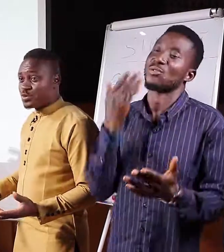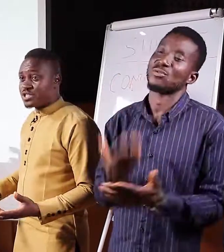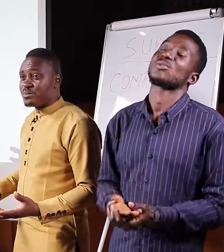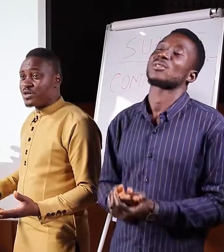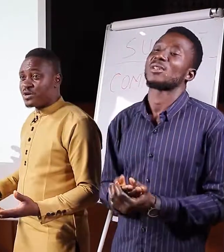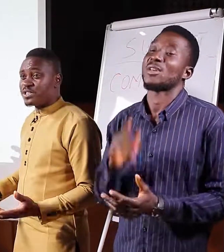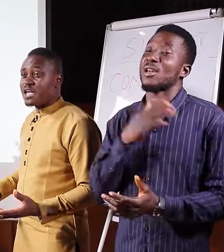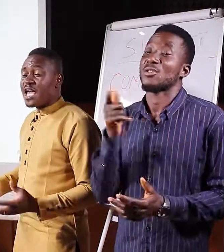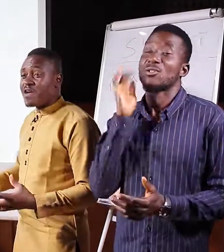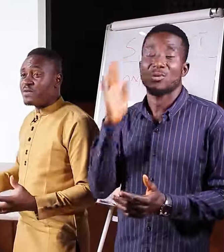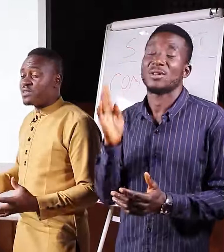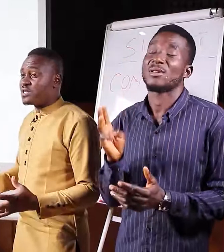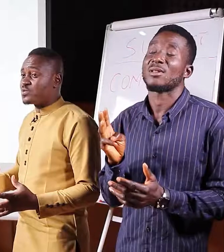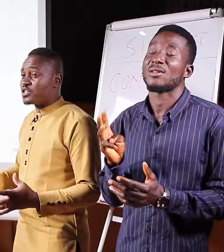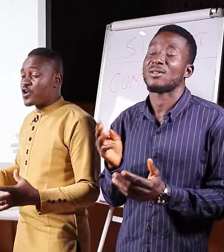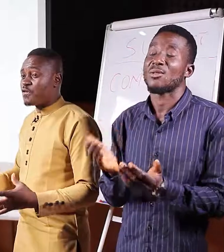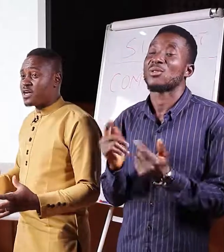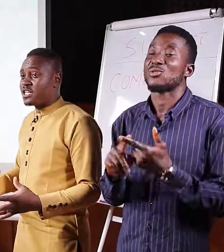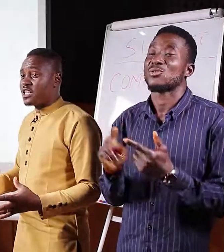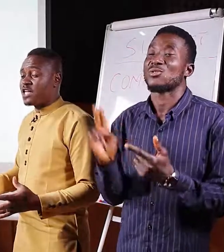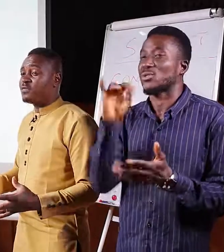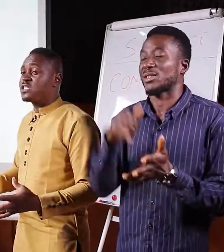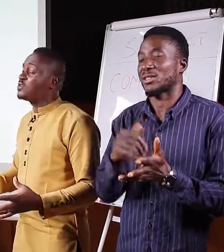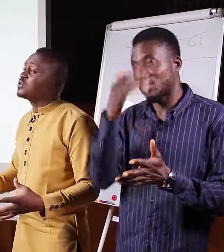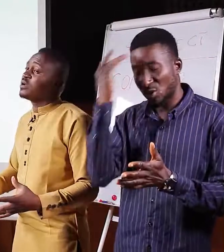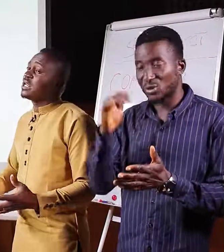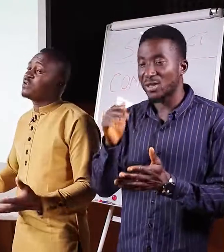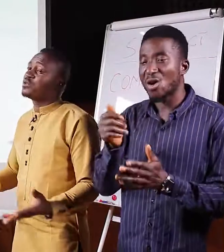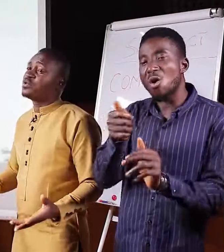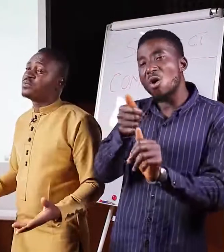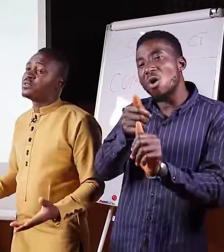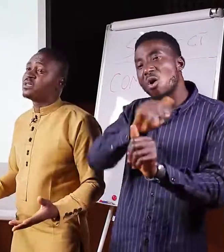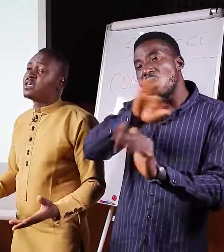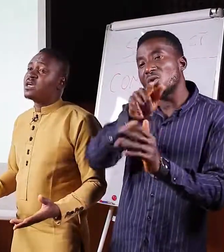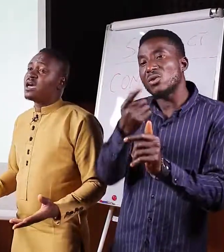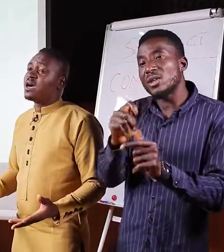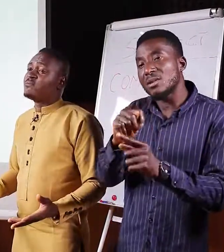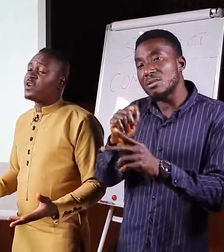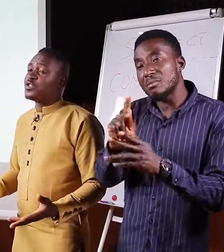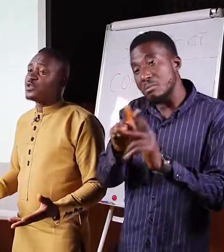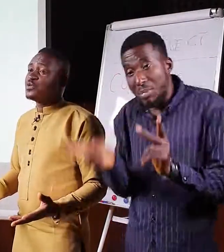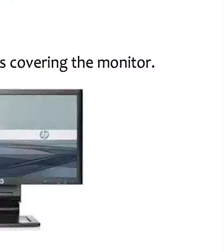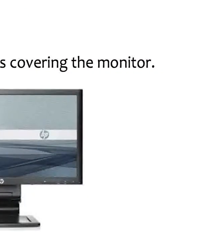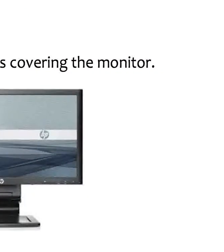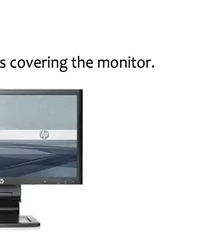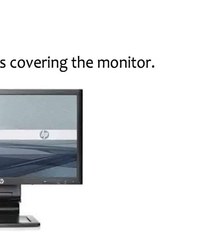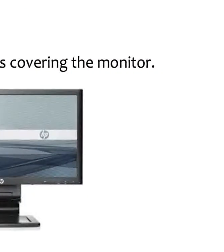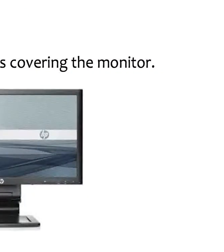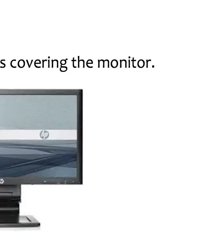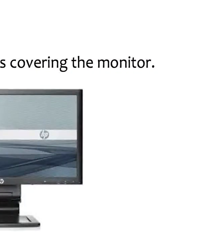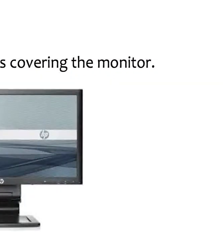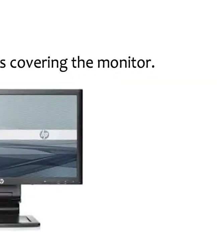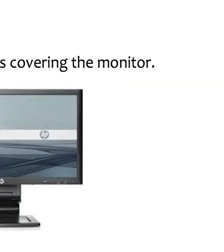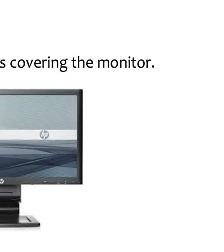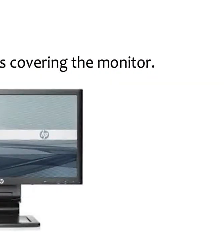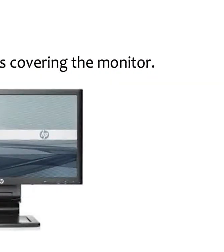to use it because everything is covered. If the circuitry were left open, I'm very sure you would not love